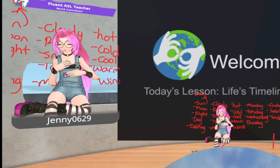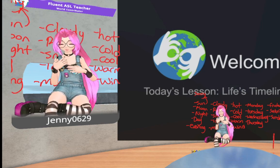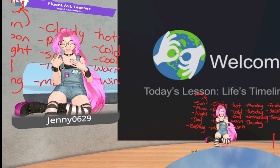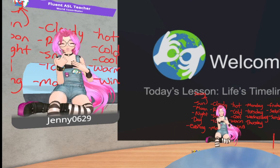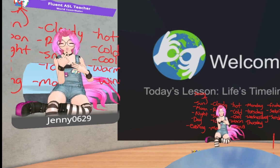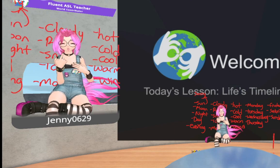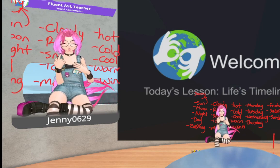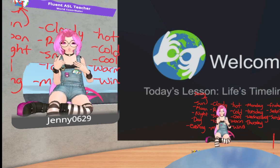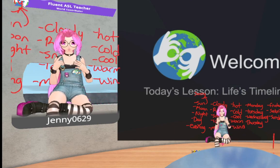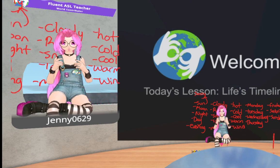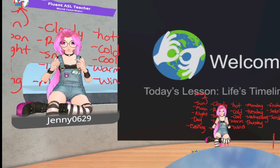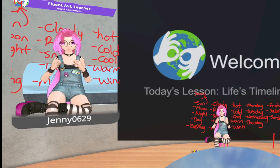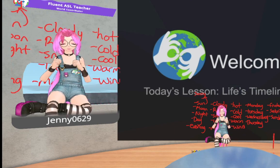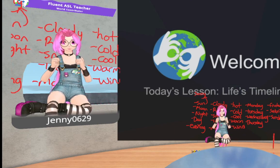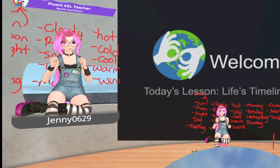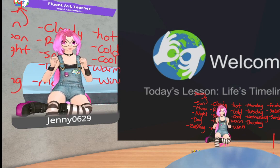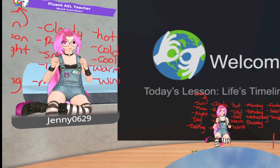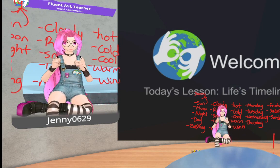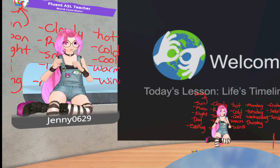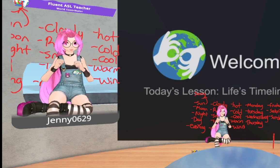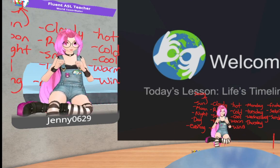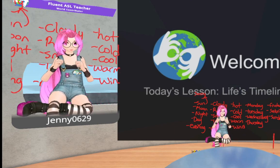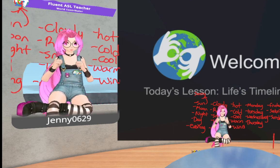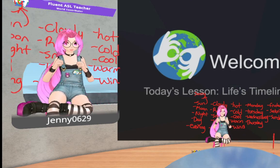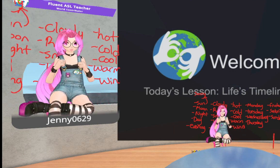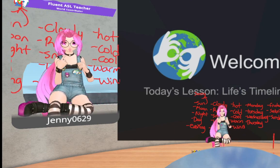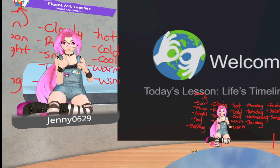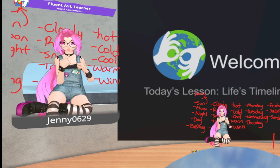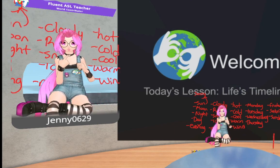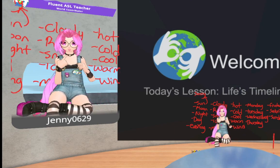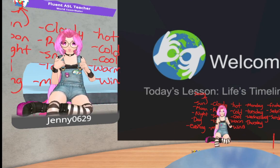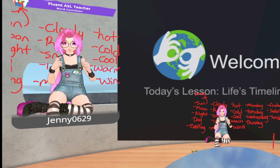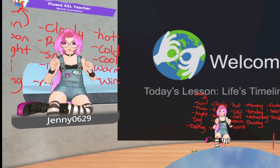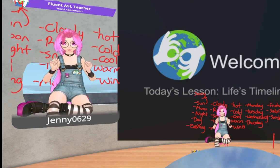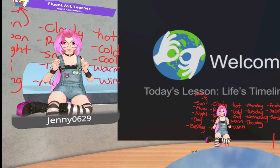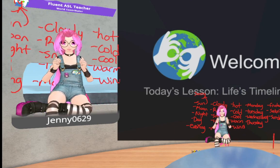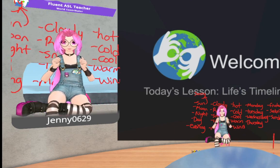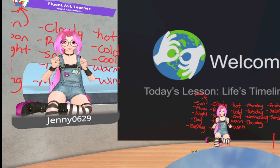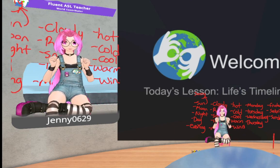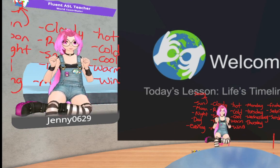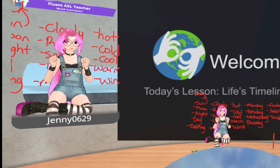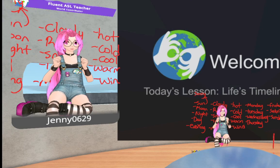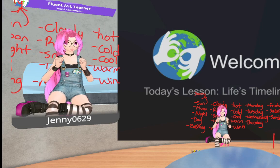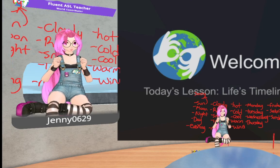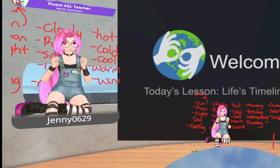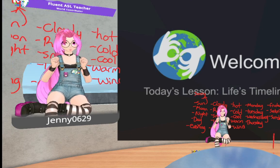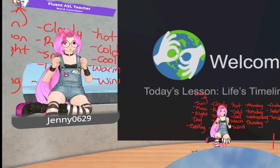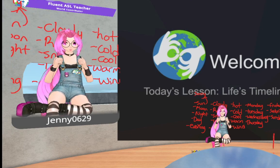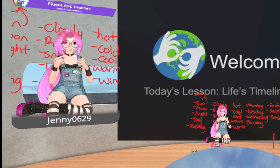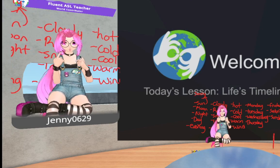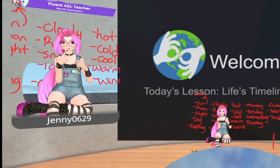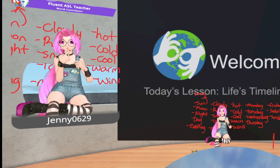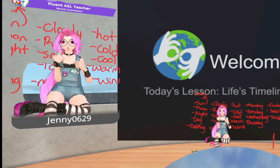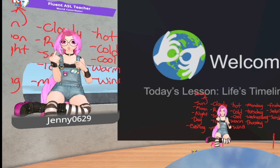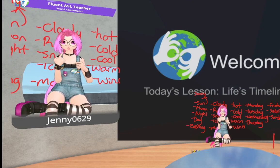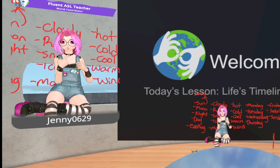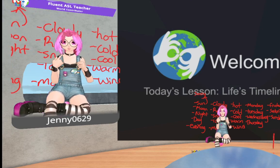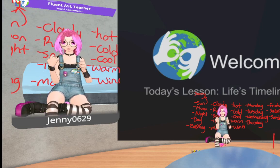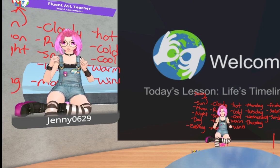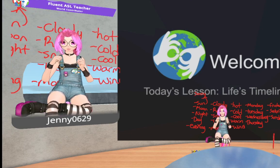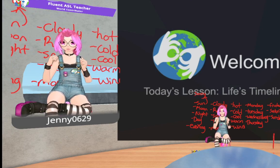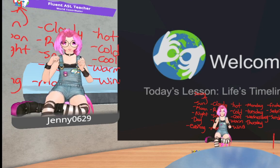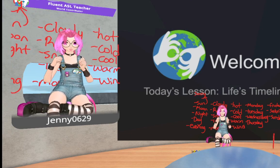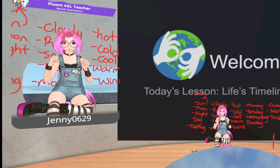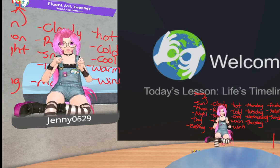then we can show it with our face. So, you know, like suck your teeth. Ooh, make like an